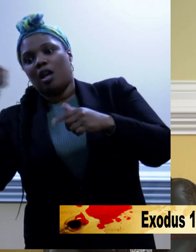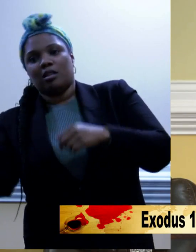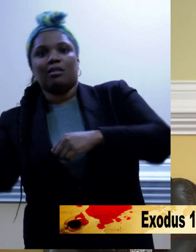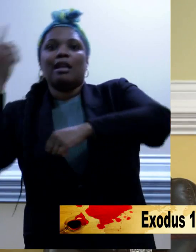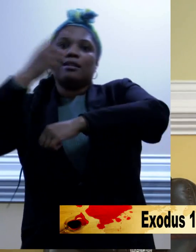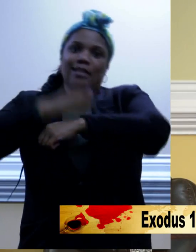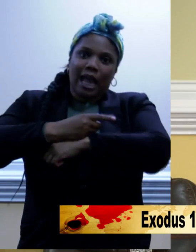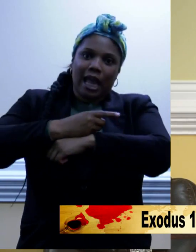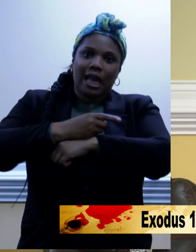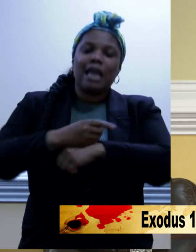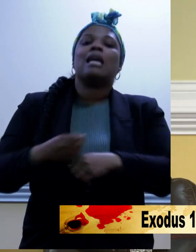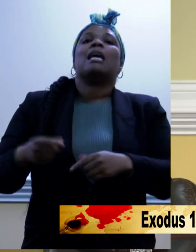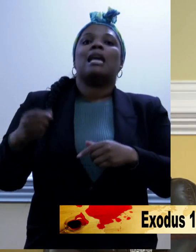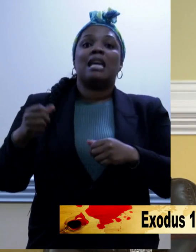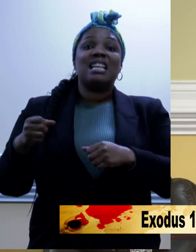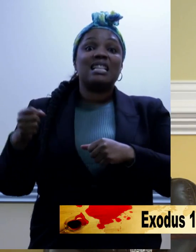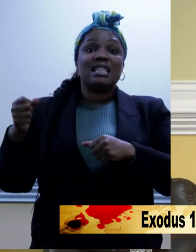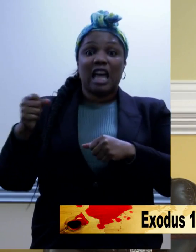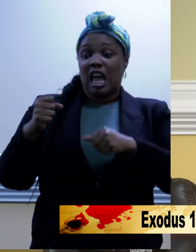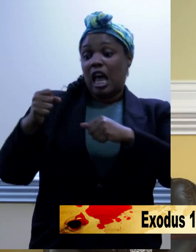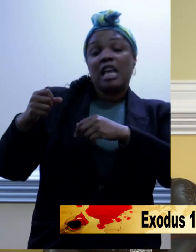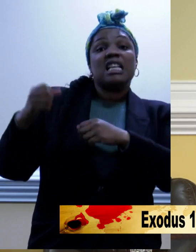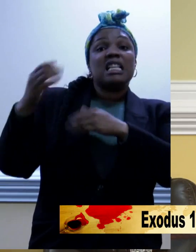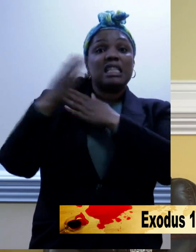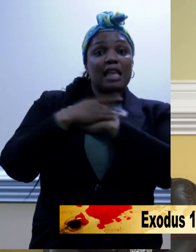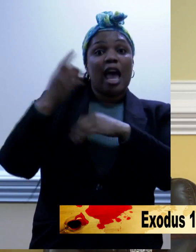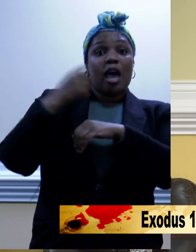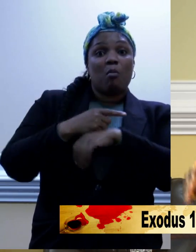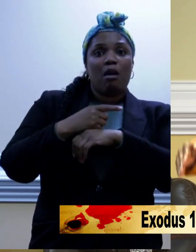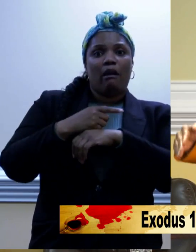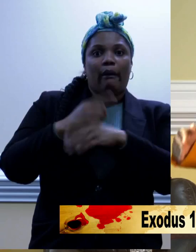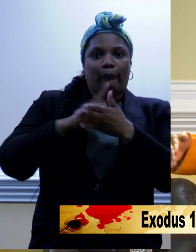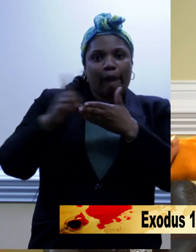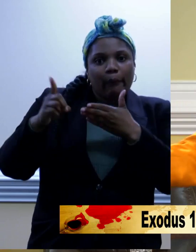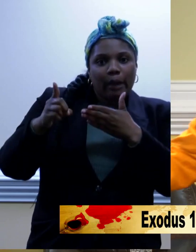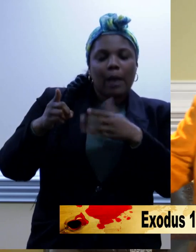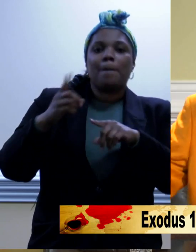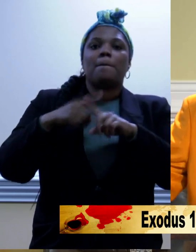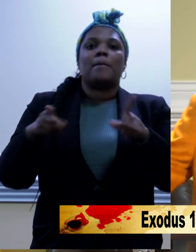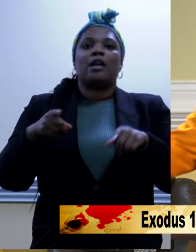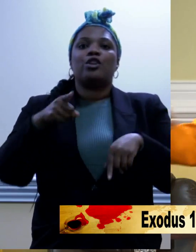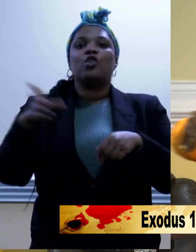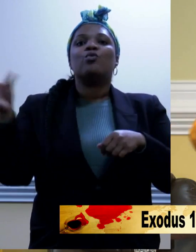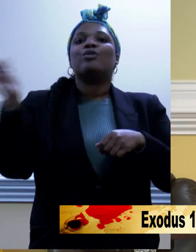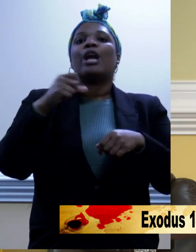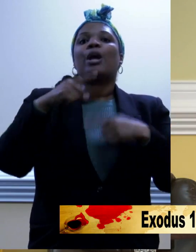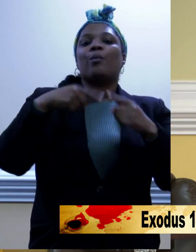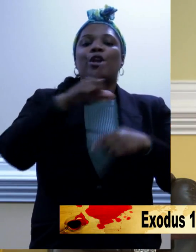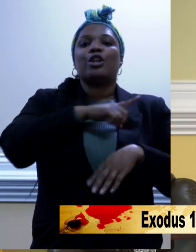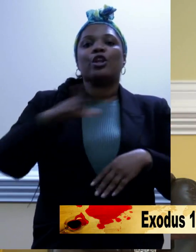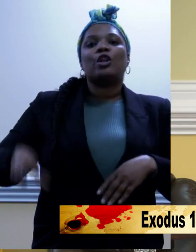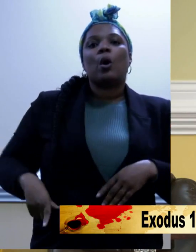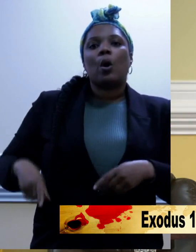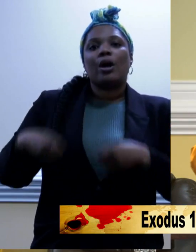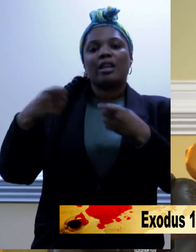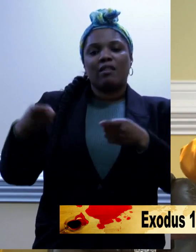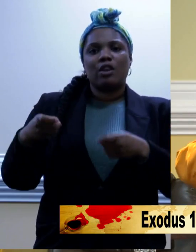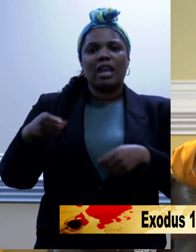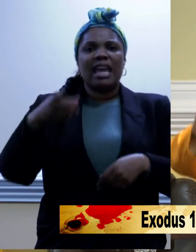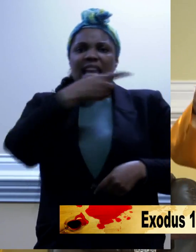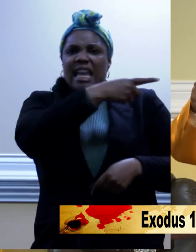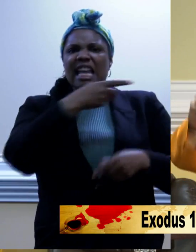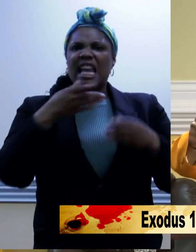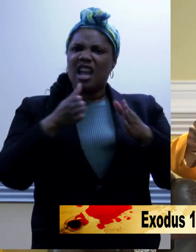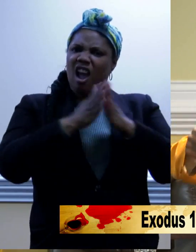back to give people some room in between. Can't do that. But you take it when the Lord give it. So I asked him, who gave